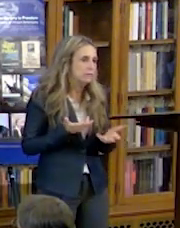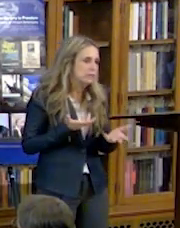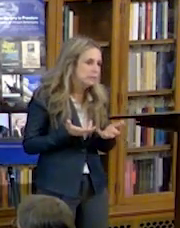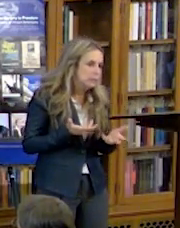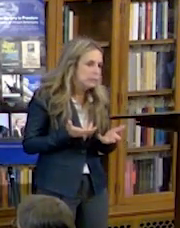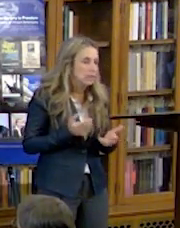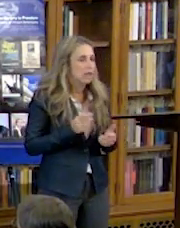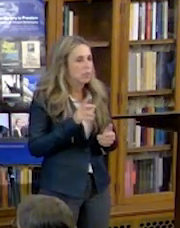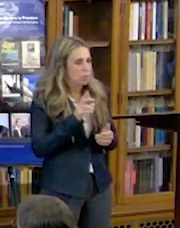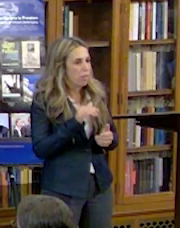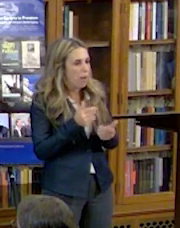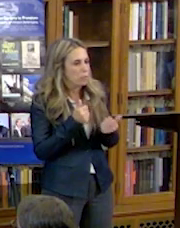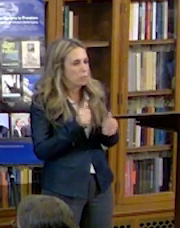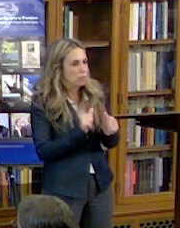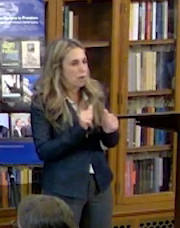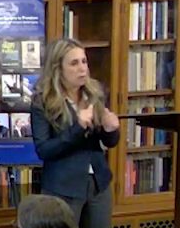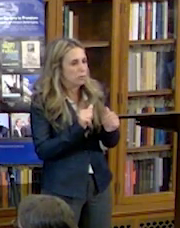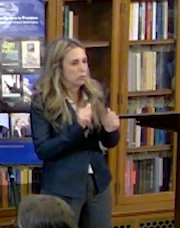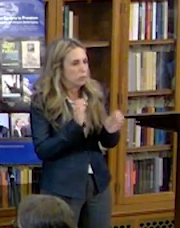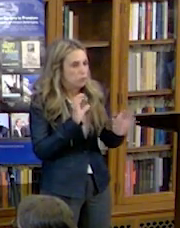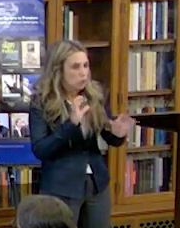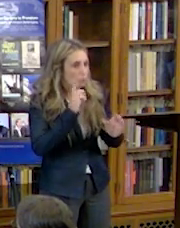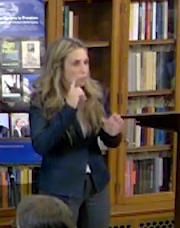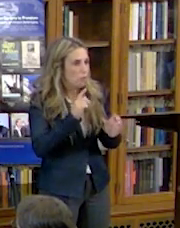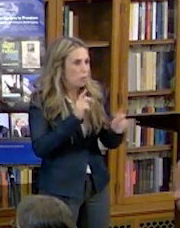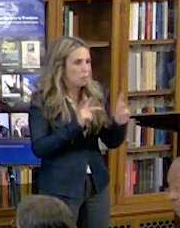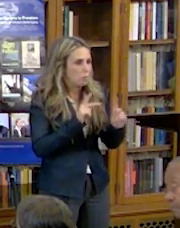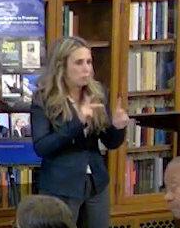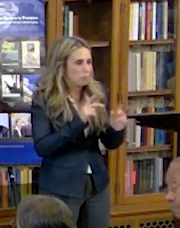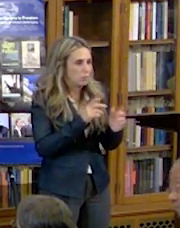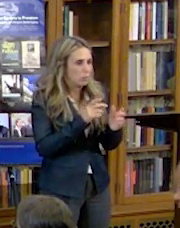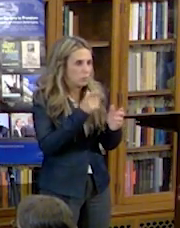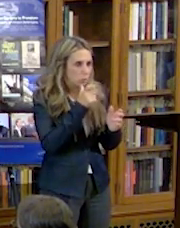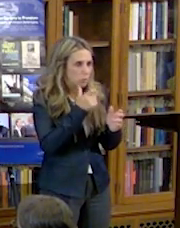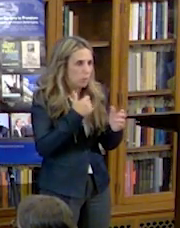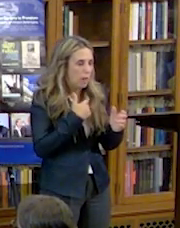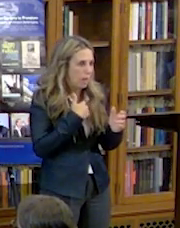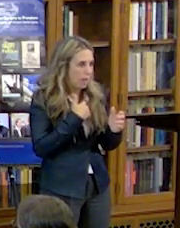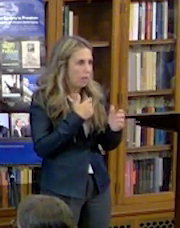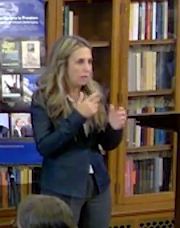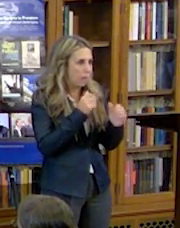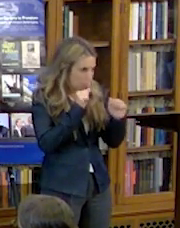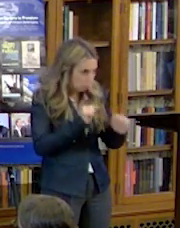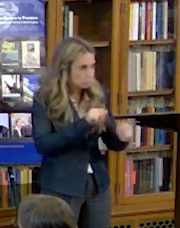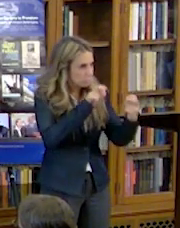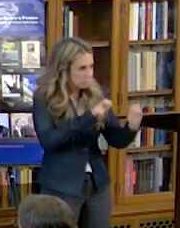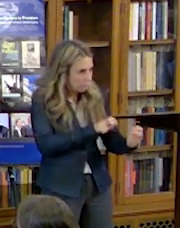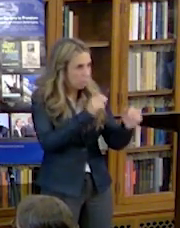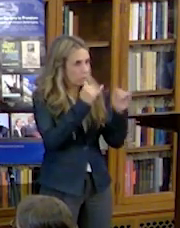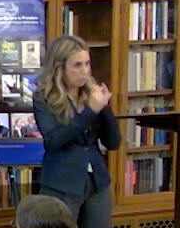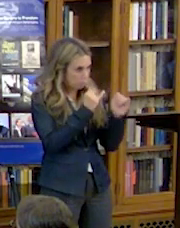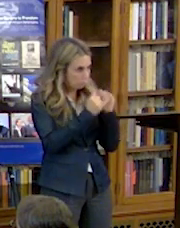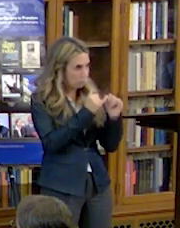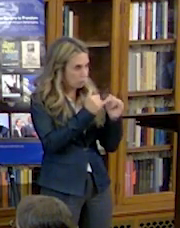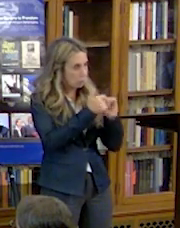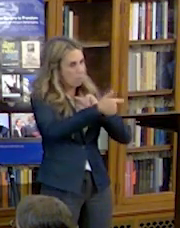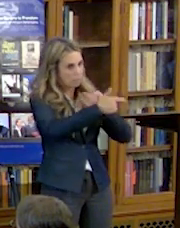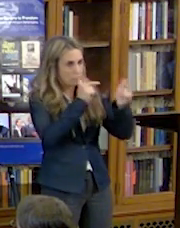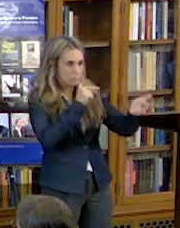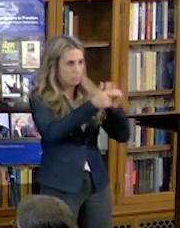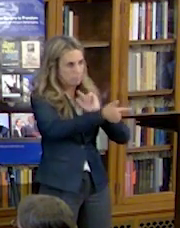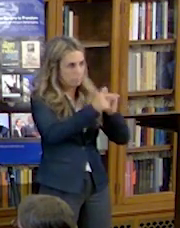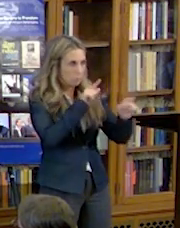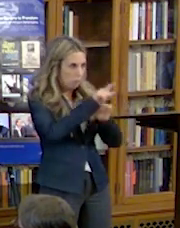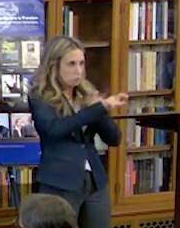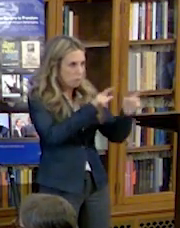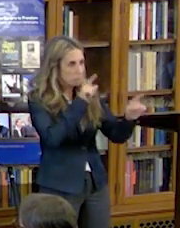just for me an issue of trying to get a um you know a critical mass of interviewees that were going to be available to speak with me so that I